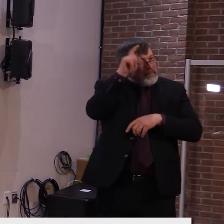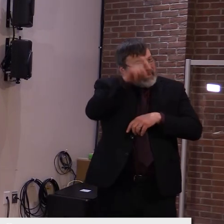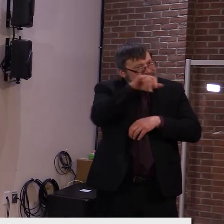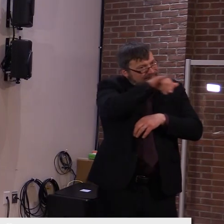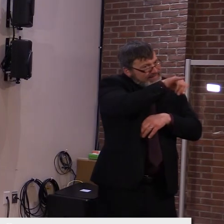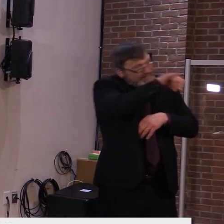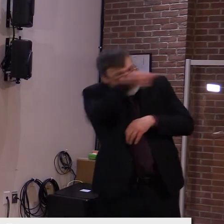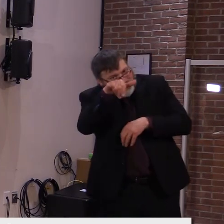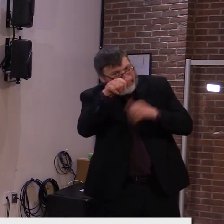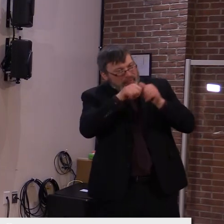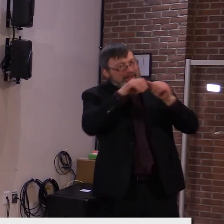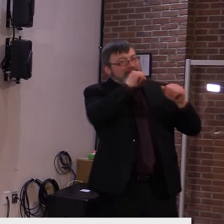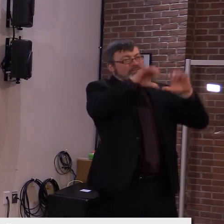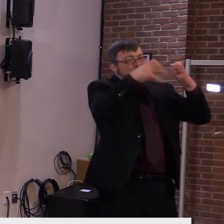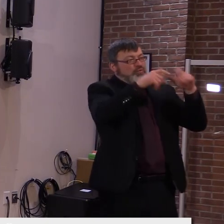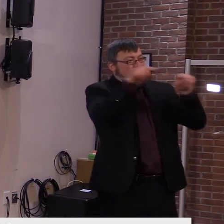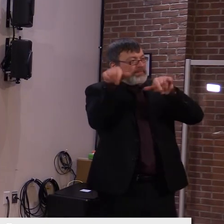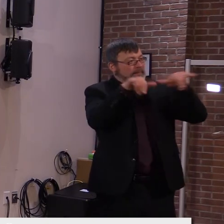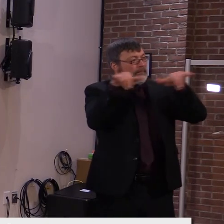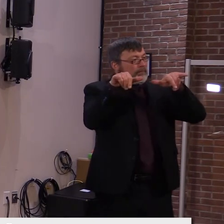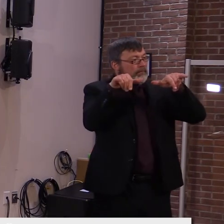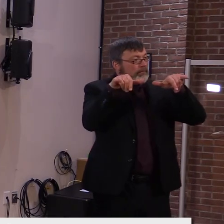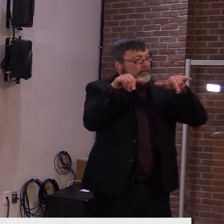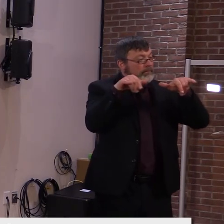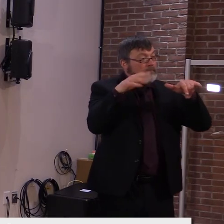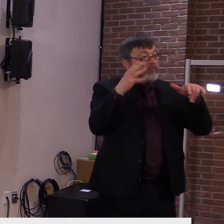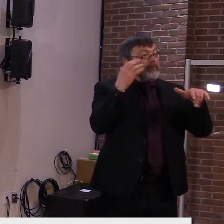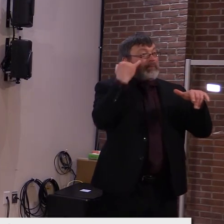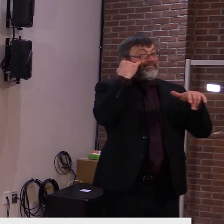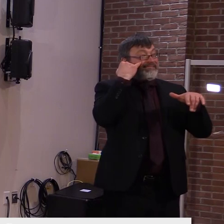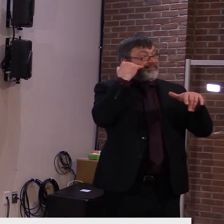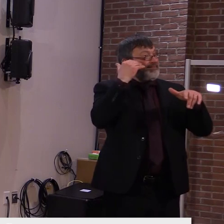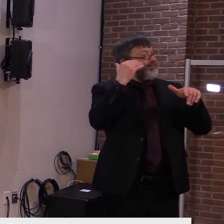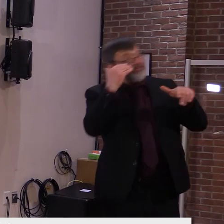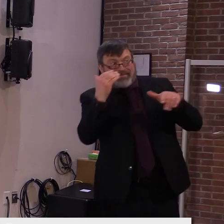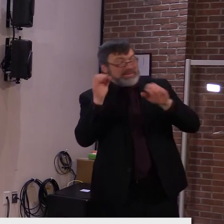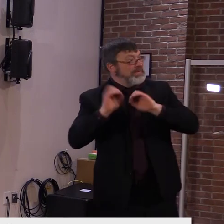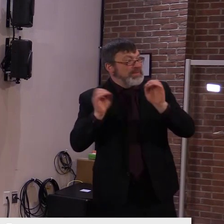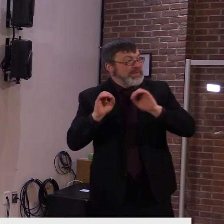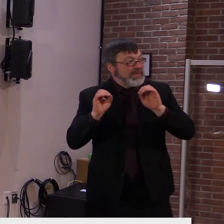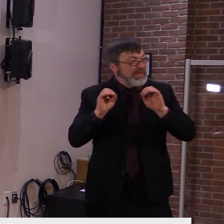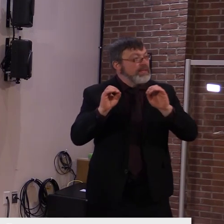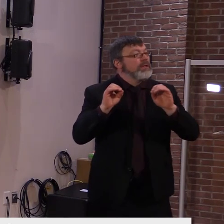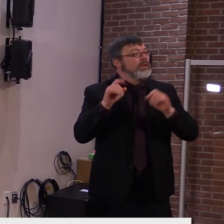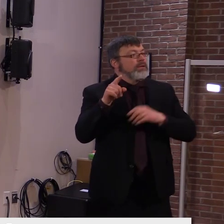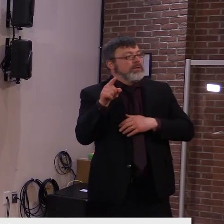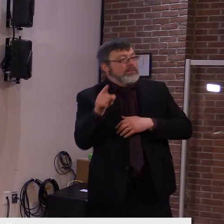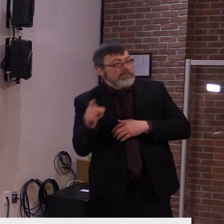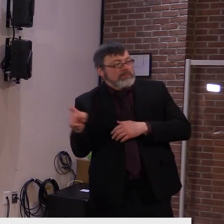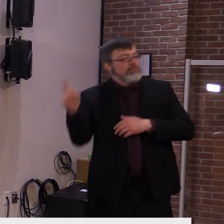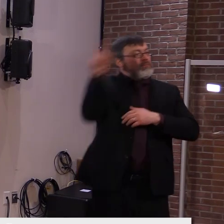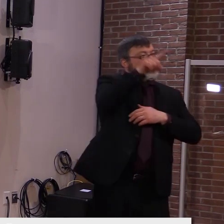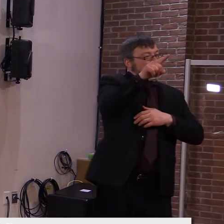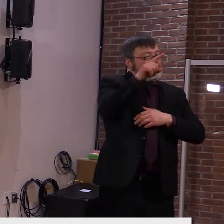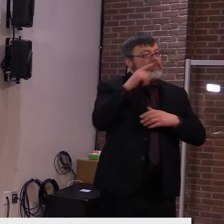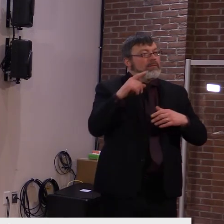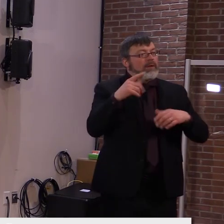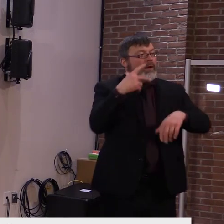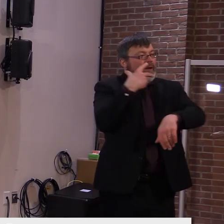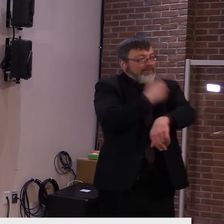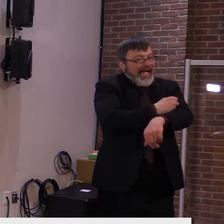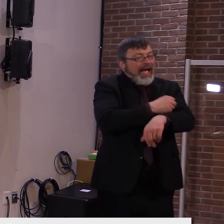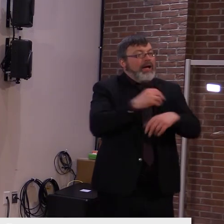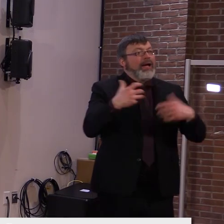anybody within that group, you go to 1A, which is healthcare workers. If you can't find anybody within that group,